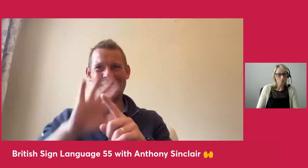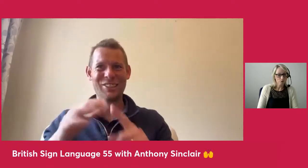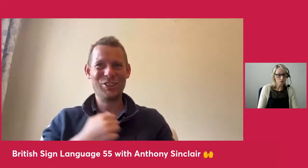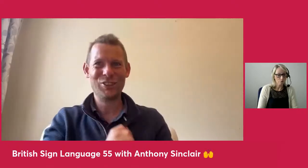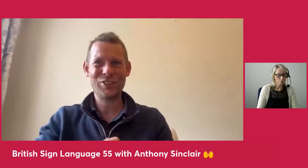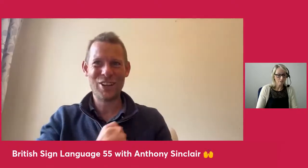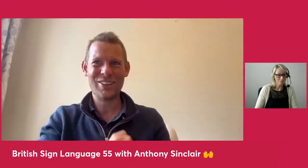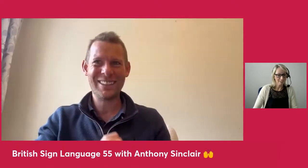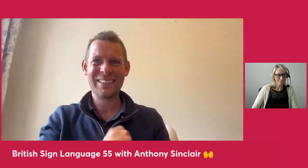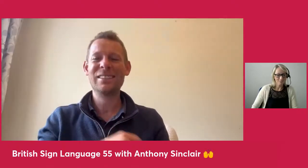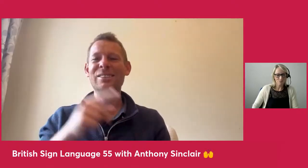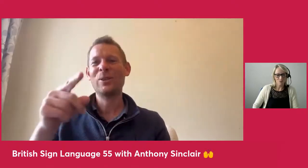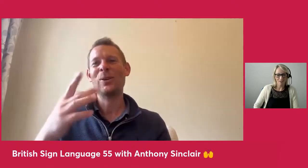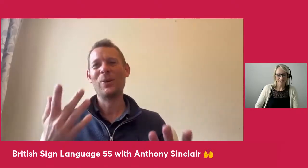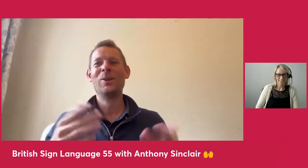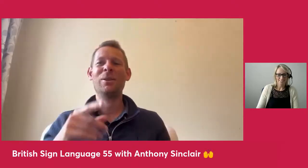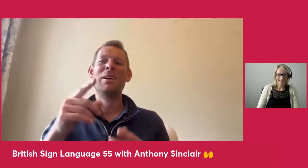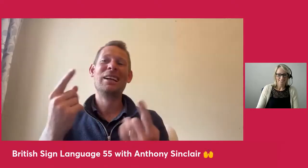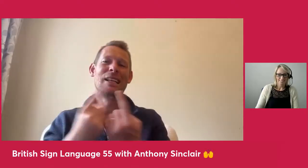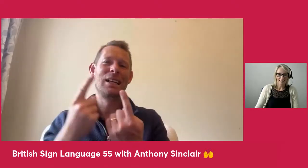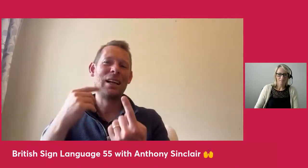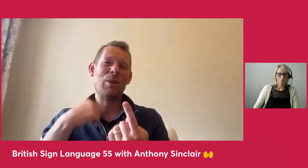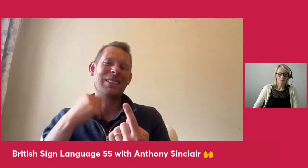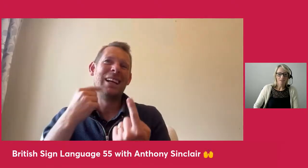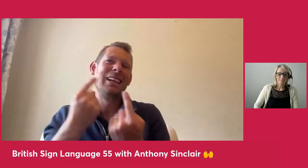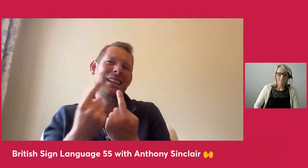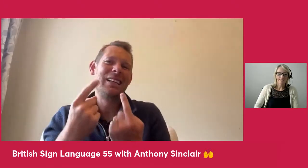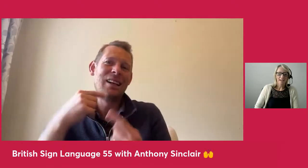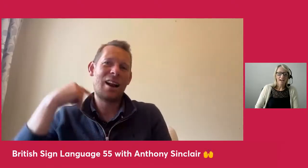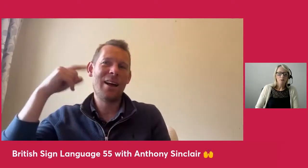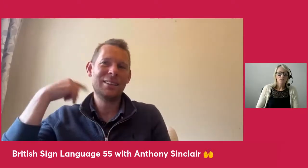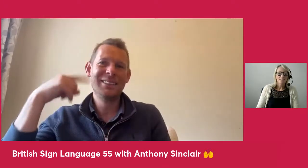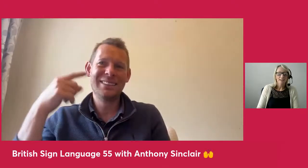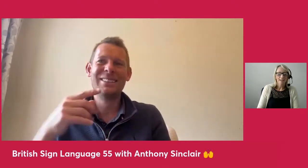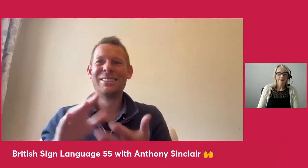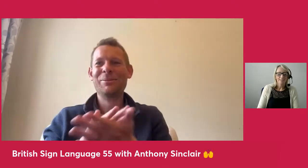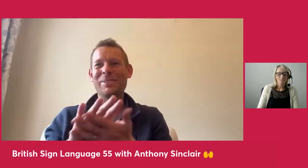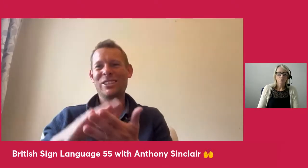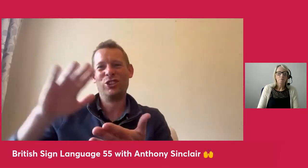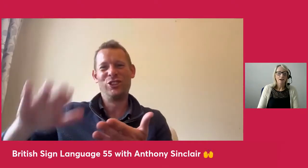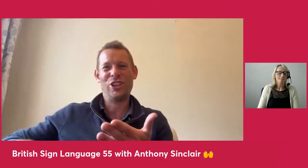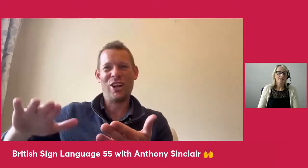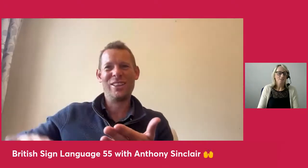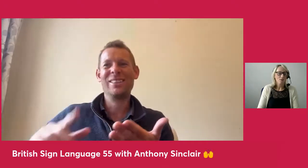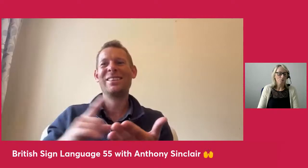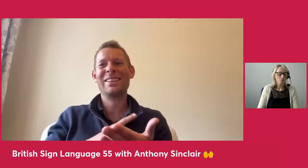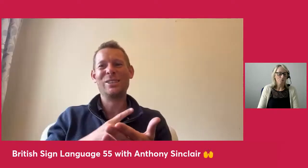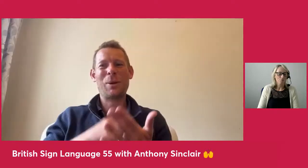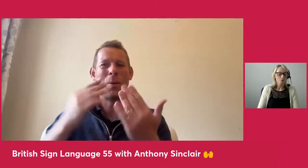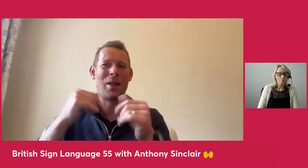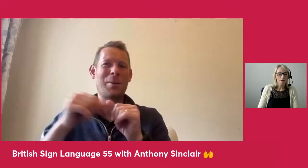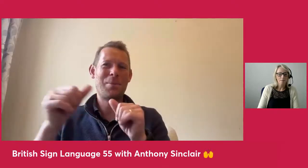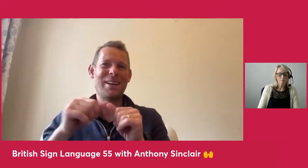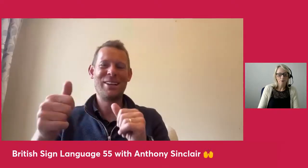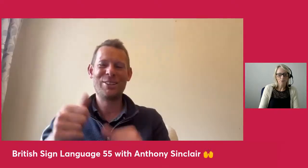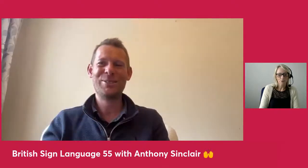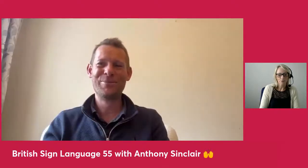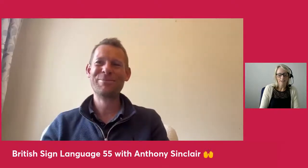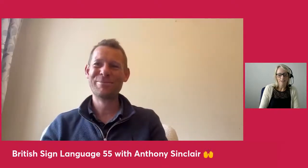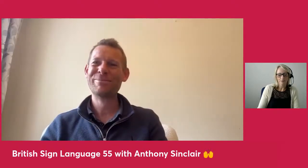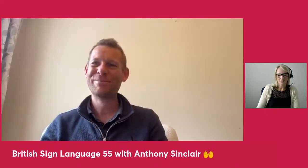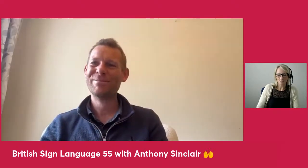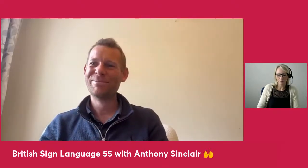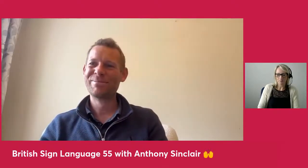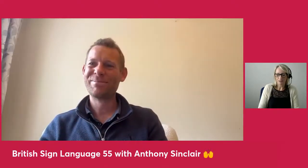very good with geography of England, sorry. But I would say you're fairly near London. You're fairly far